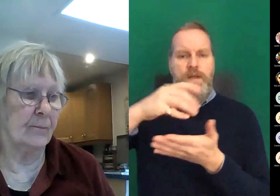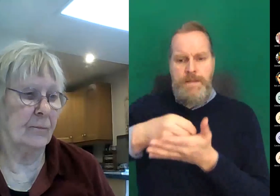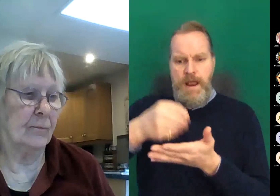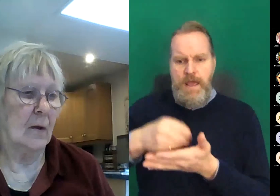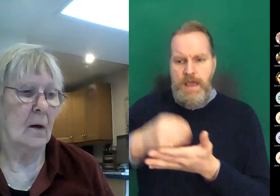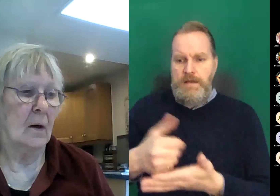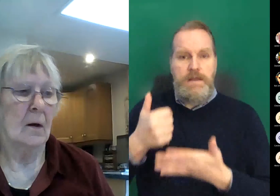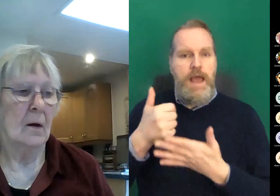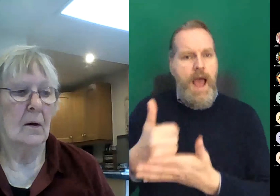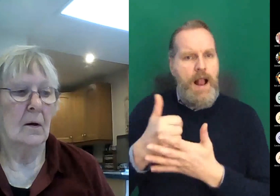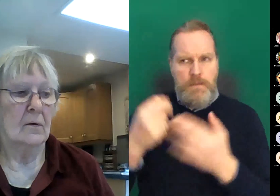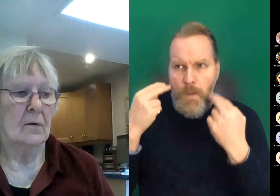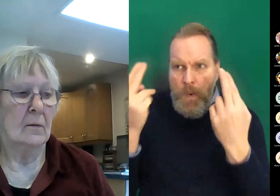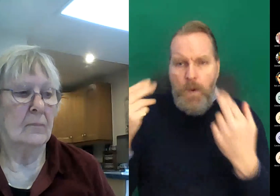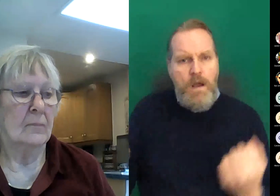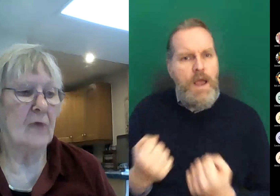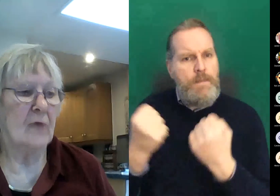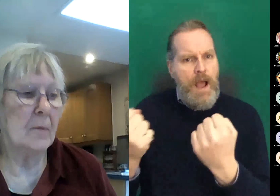done.